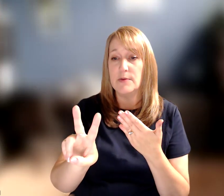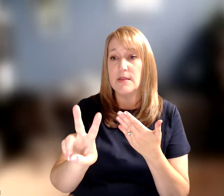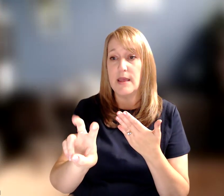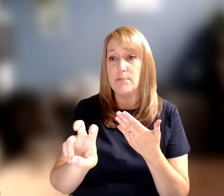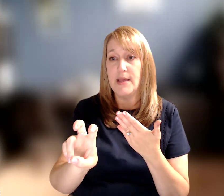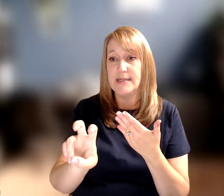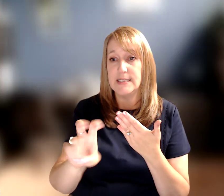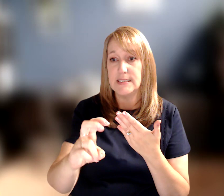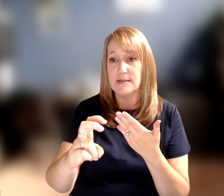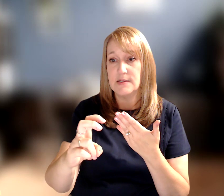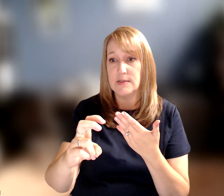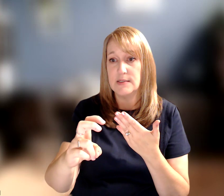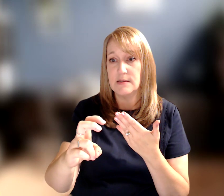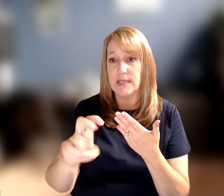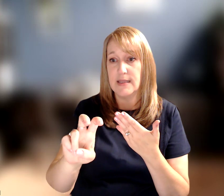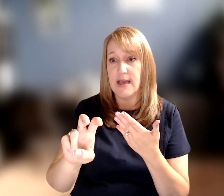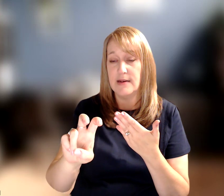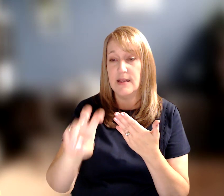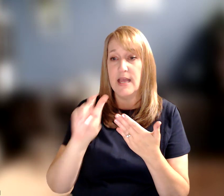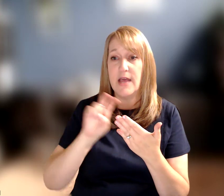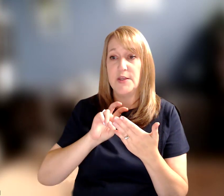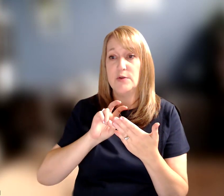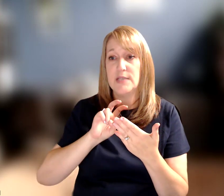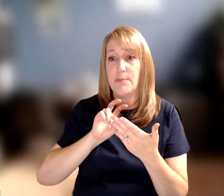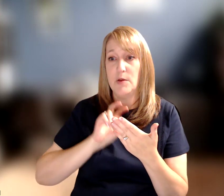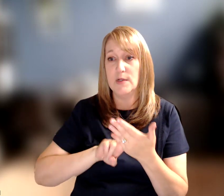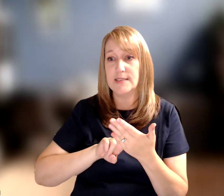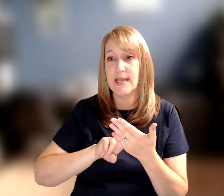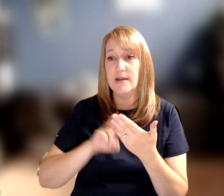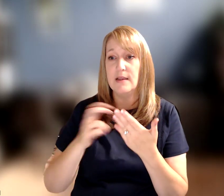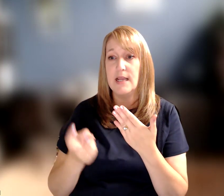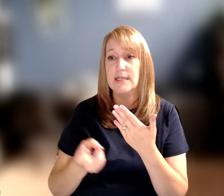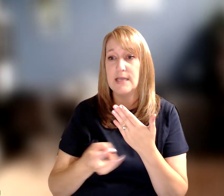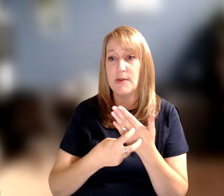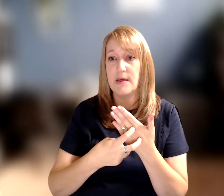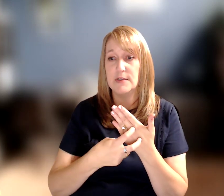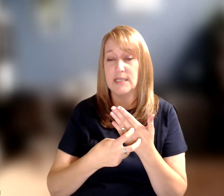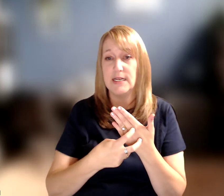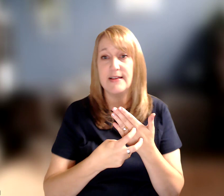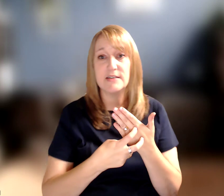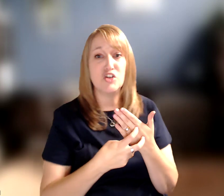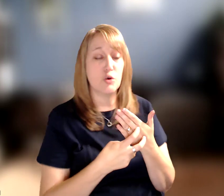with, and bend it. So it's like that. And then you tap on one side and tap on the other side, and that's